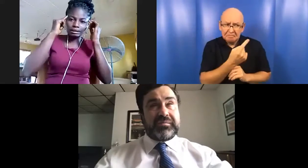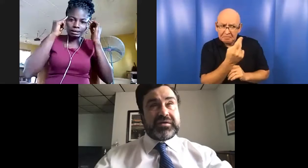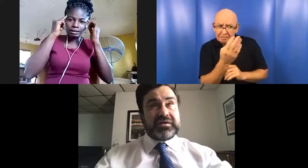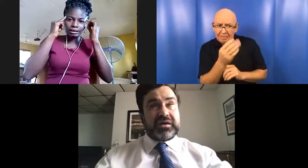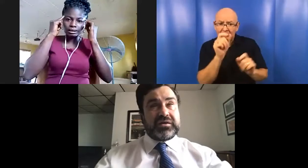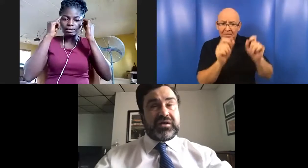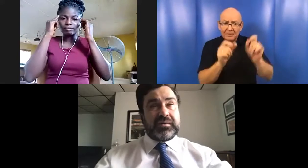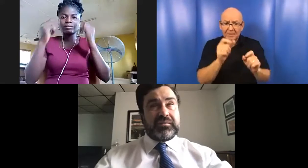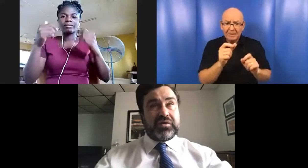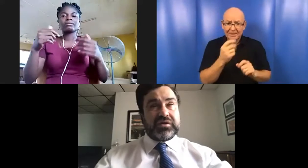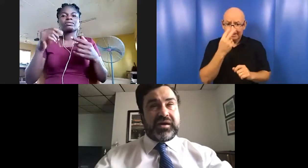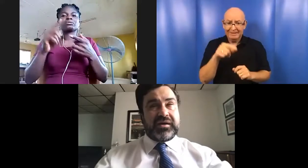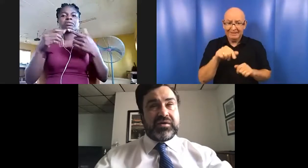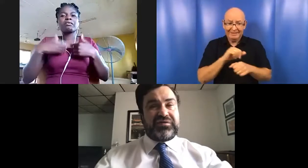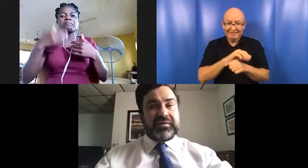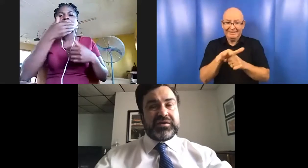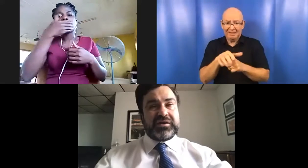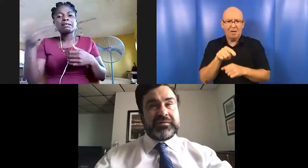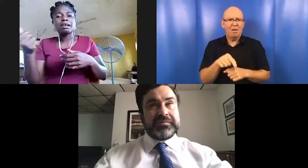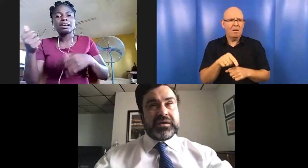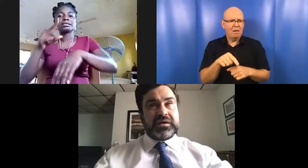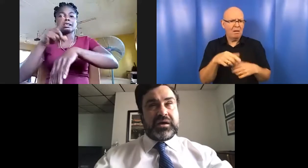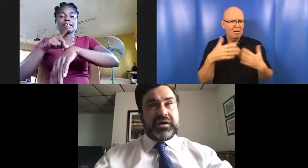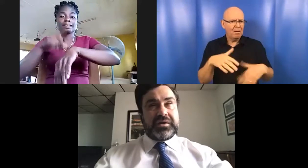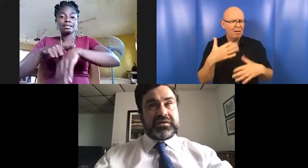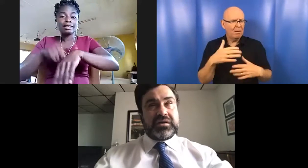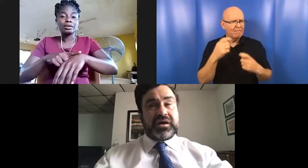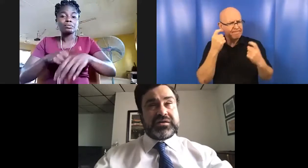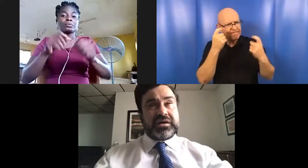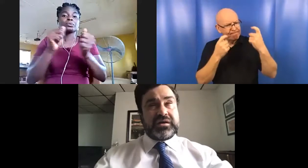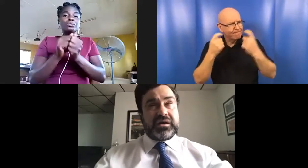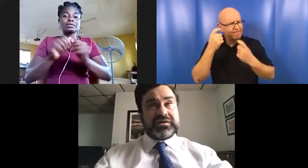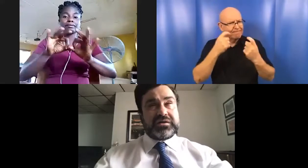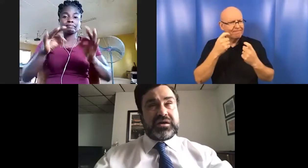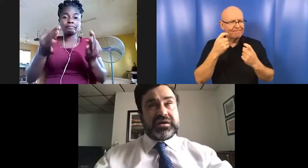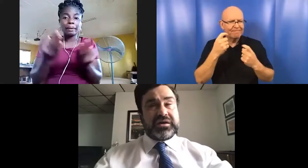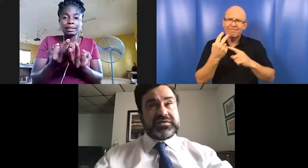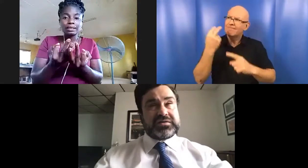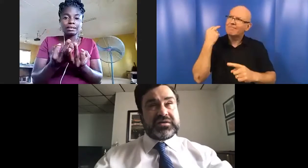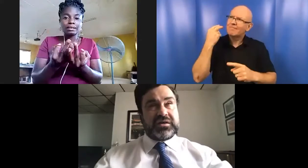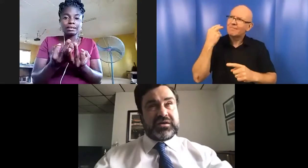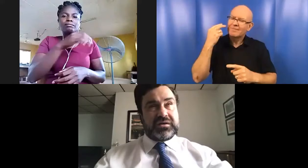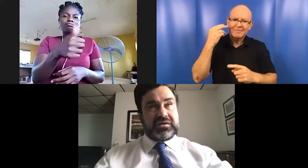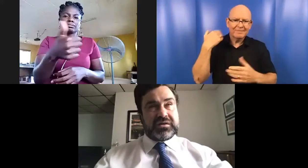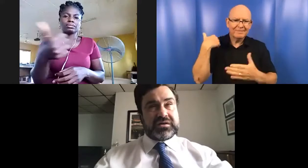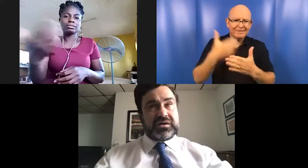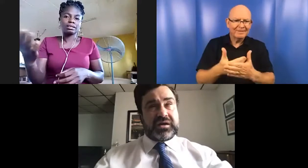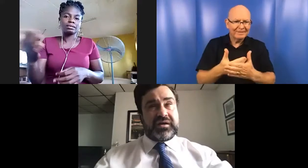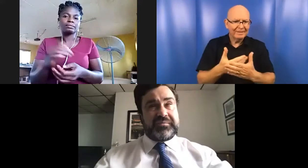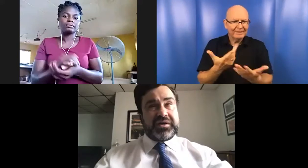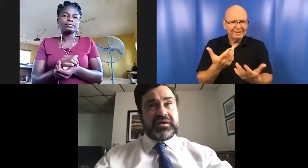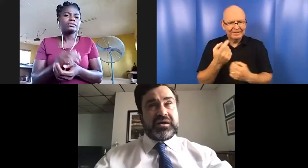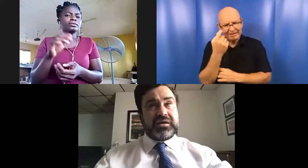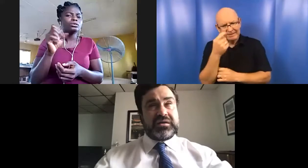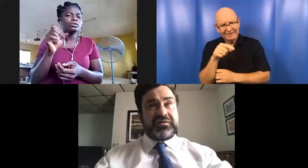have a better time with with family. But in other areas, there